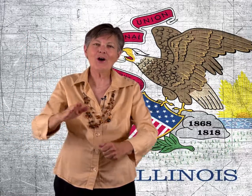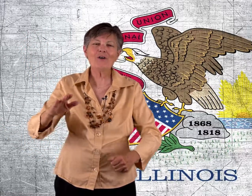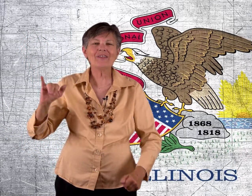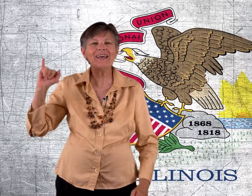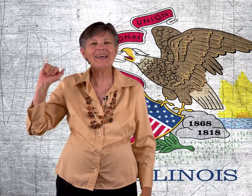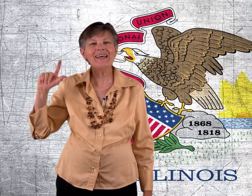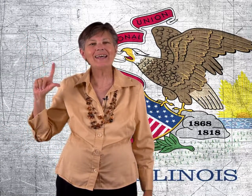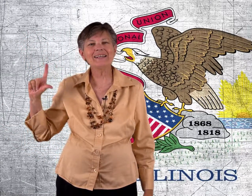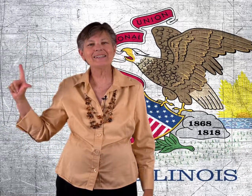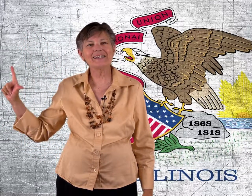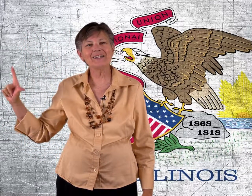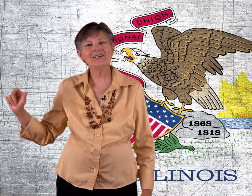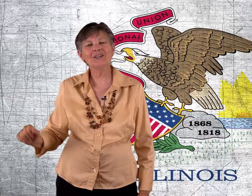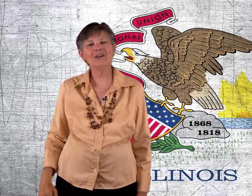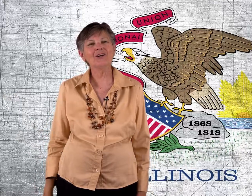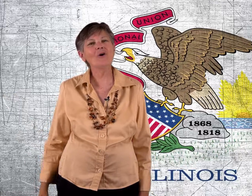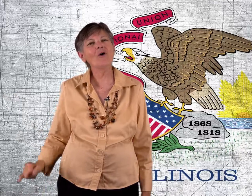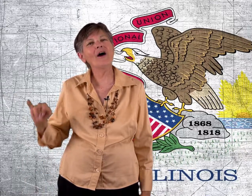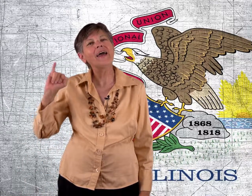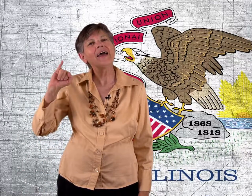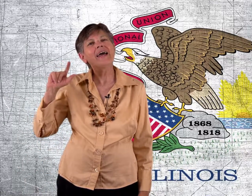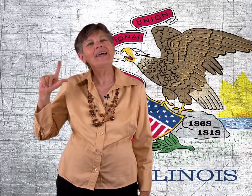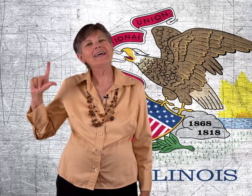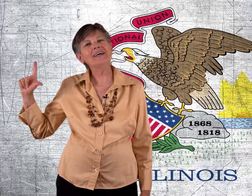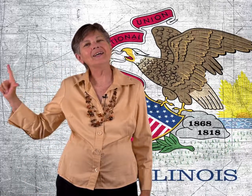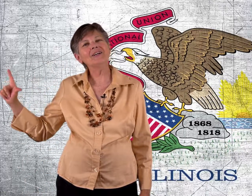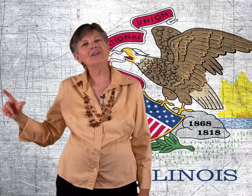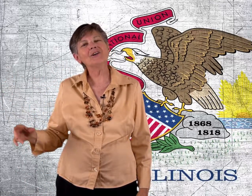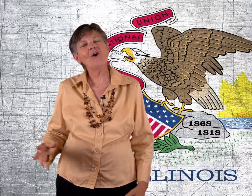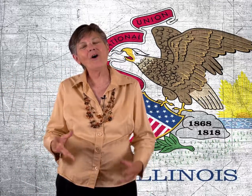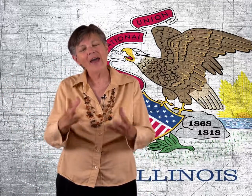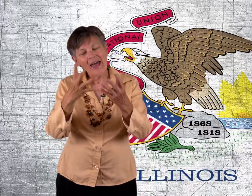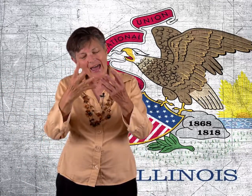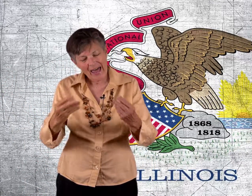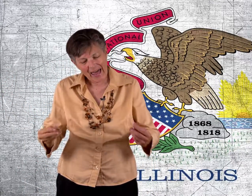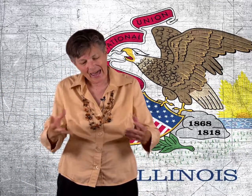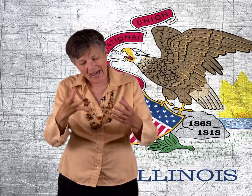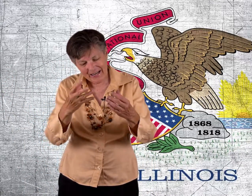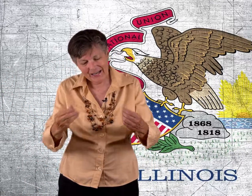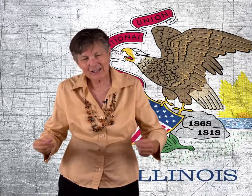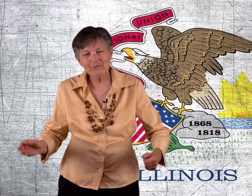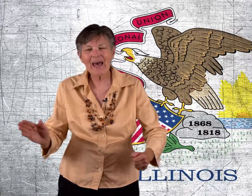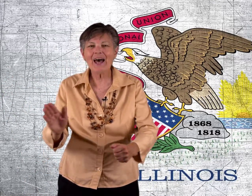are these, Illinois, Illinois.